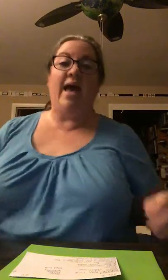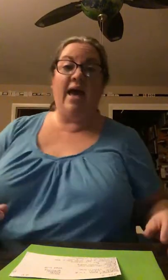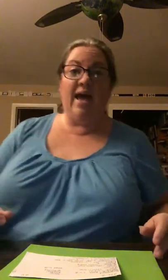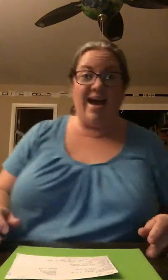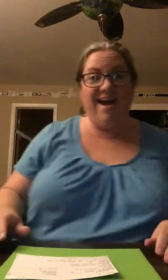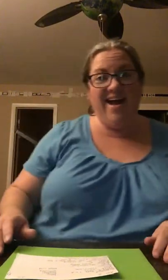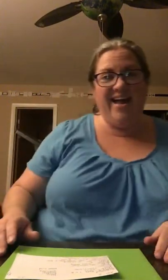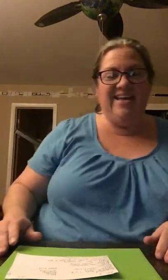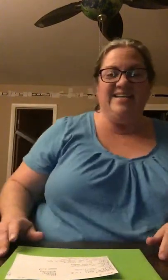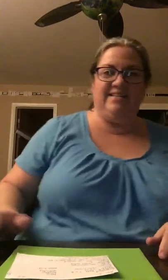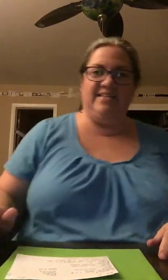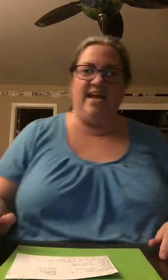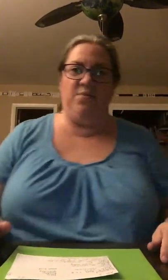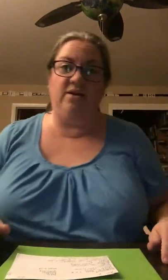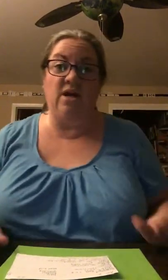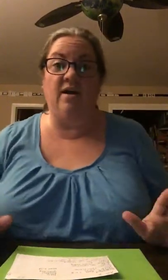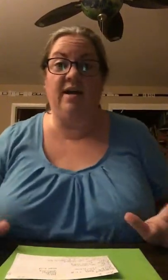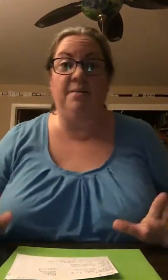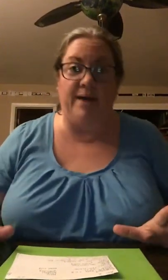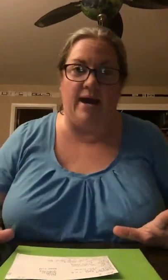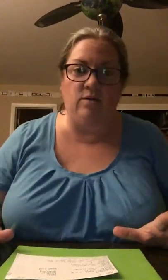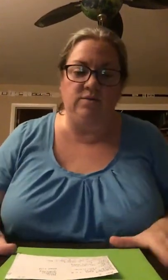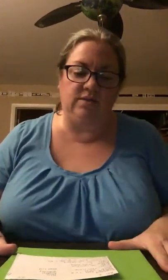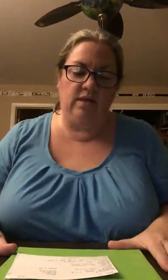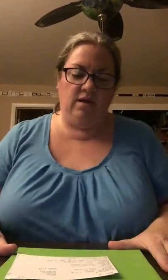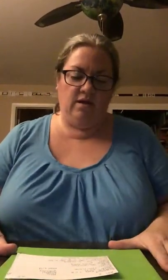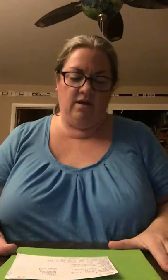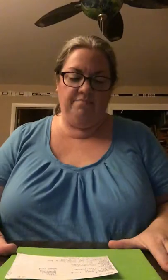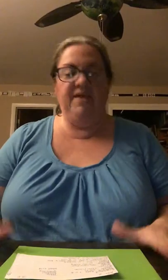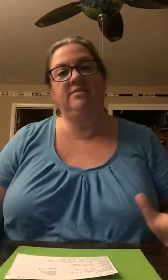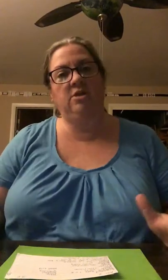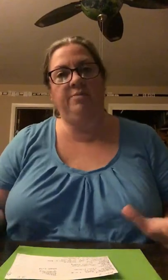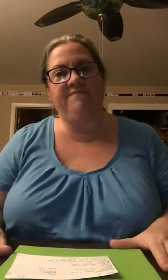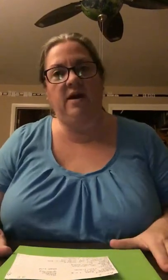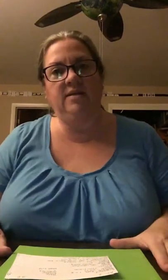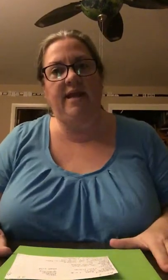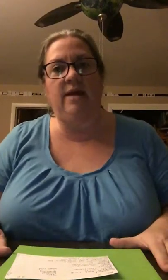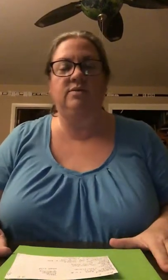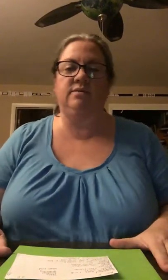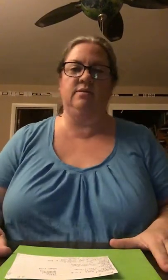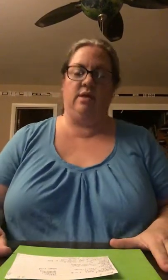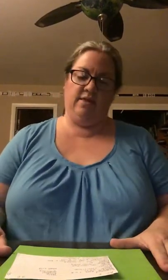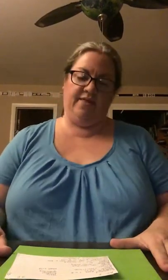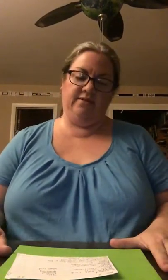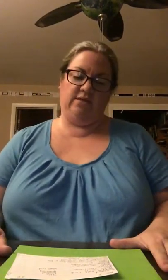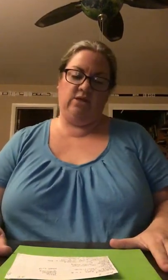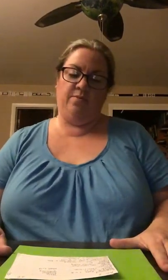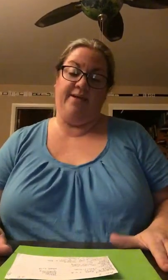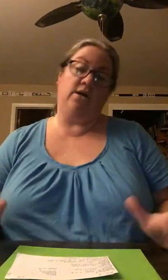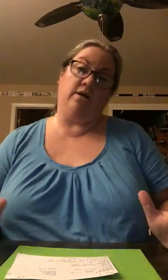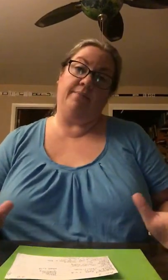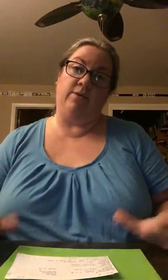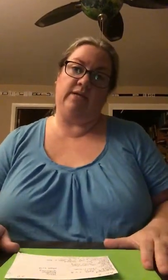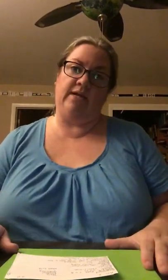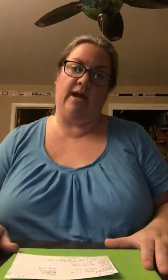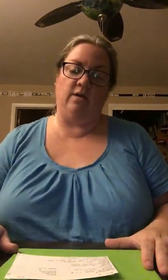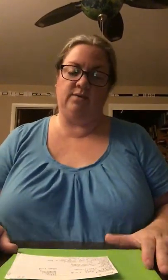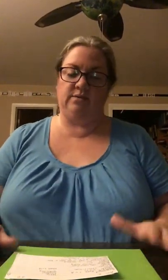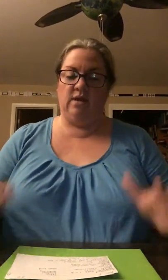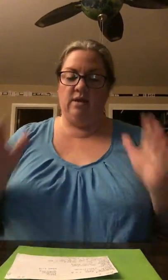Okay, hi. Today we are talking about things that you might find in a house, things that you might talk about in a house,